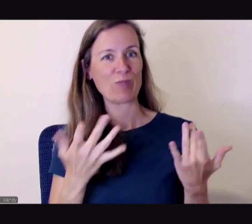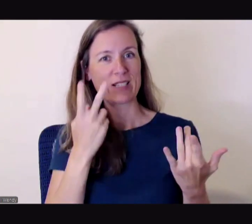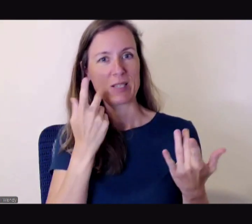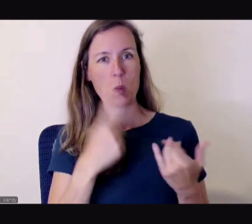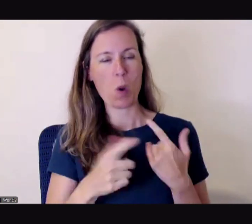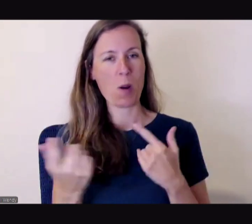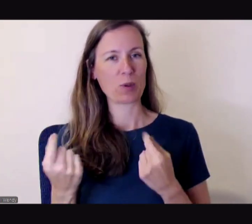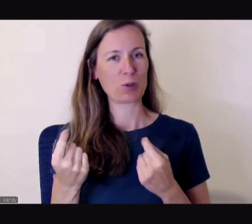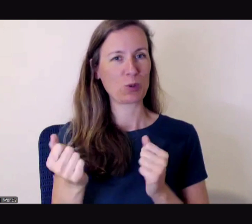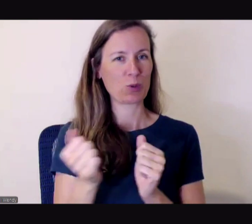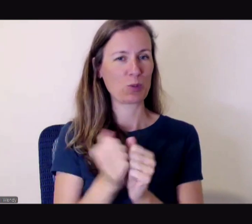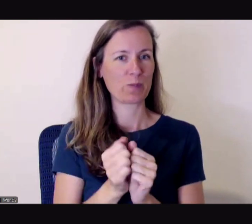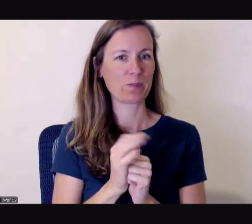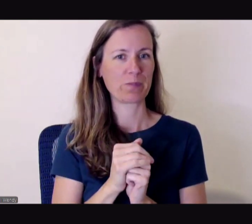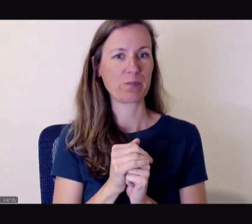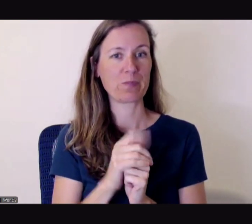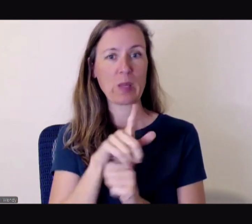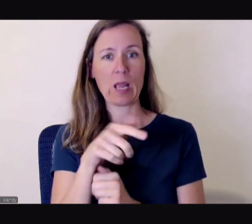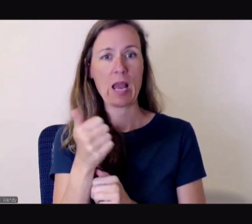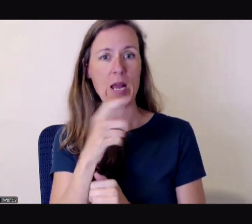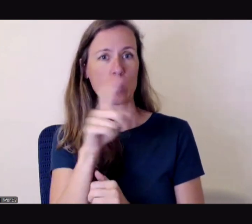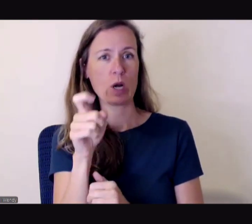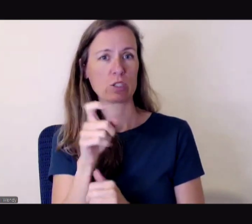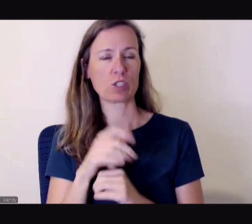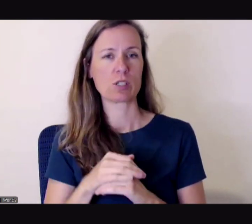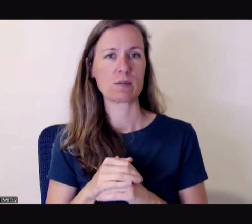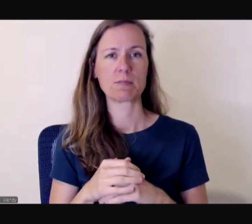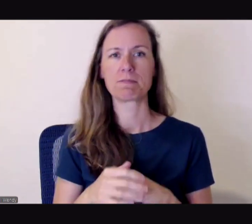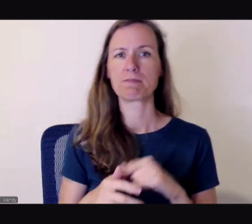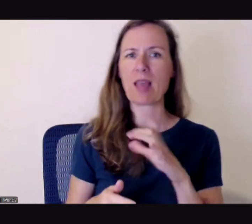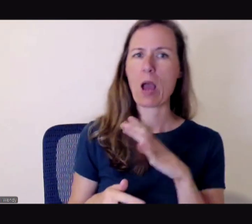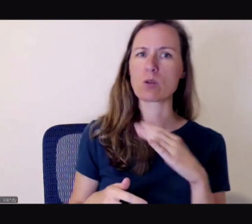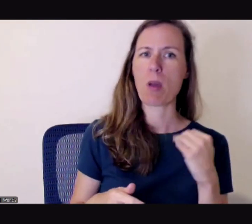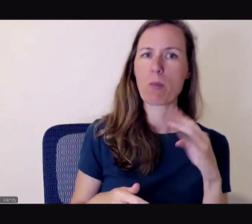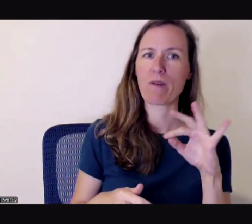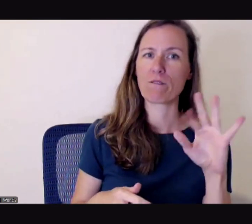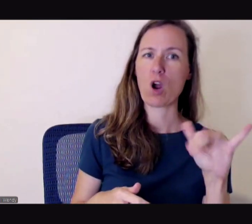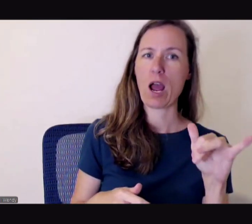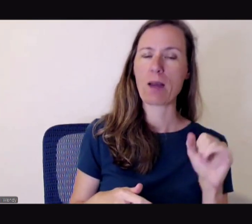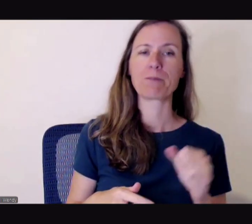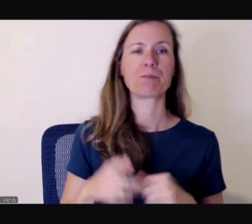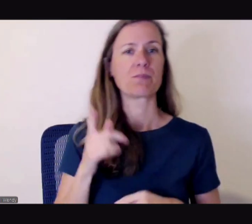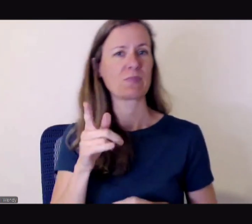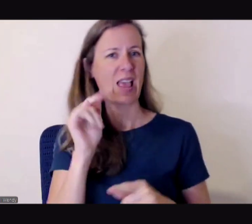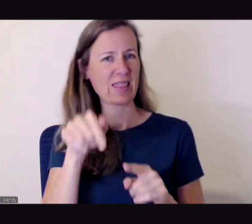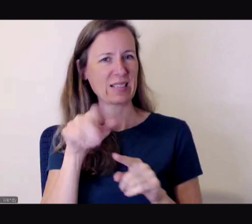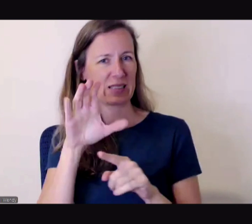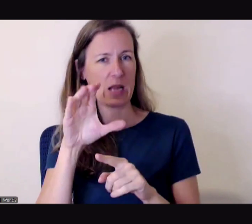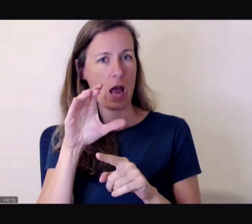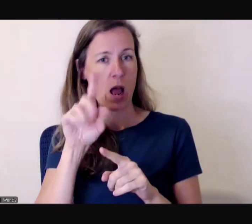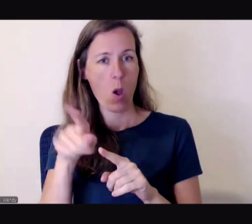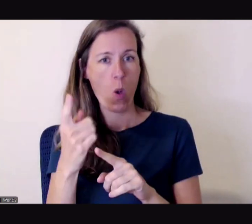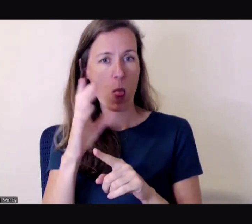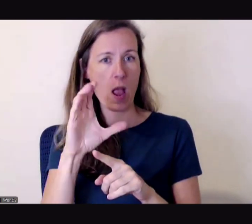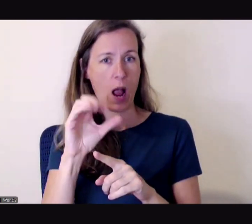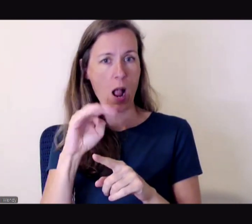Councilmember Fry. So is this just composting, not the food composting?